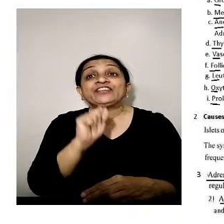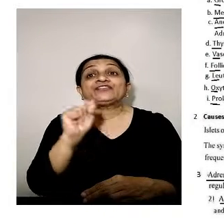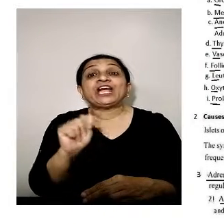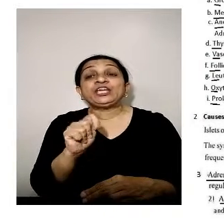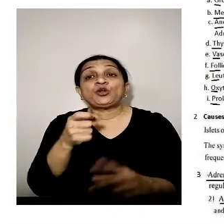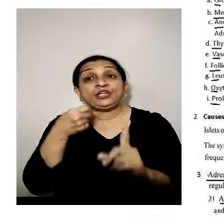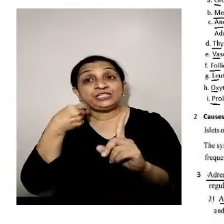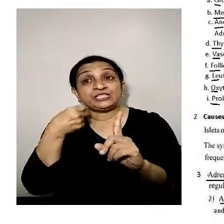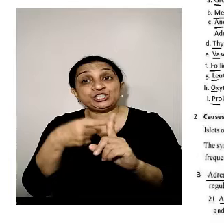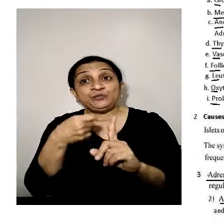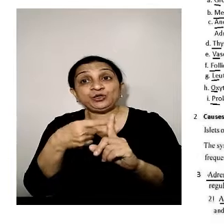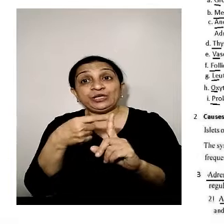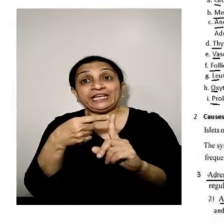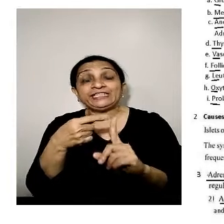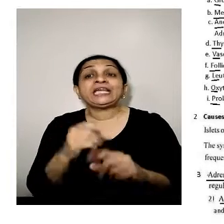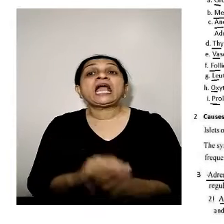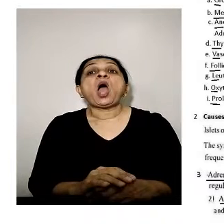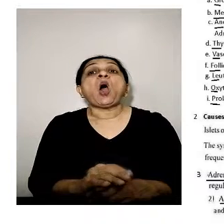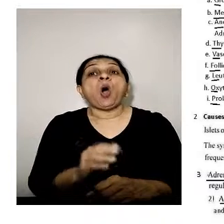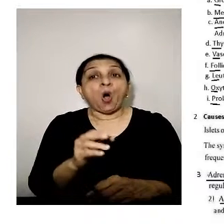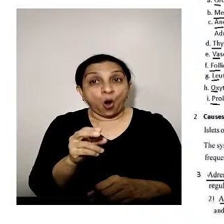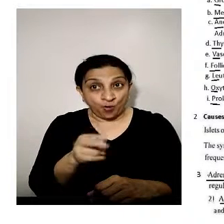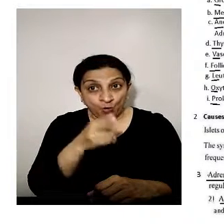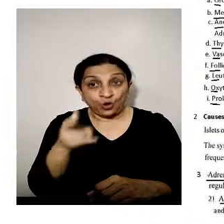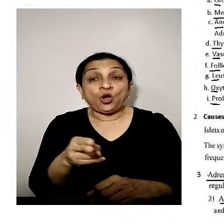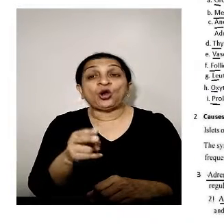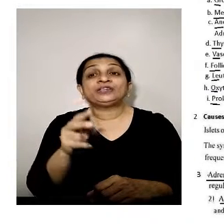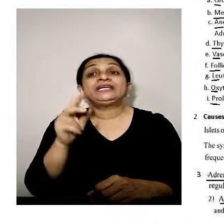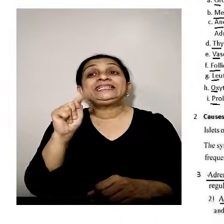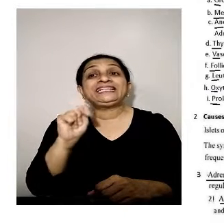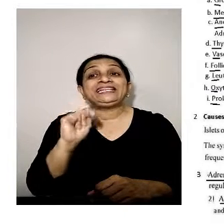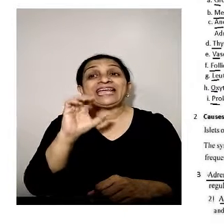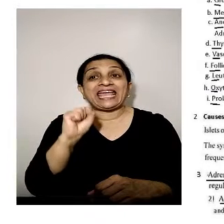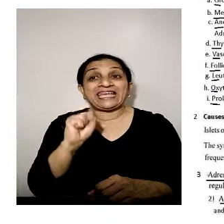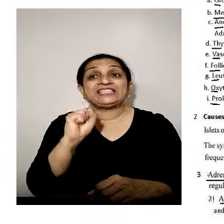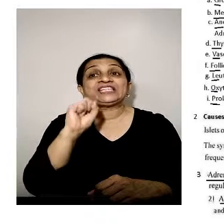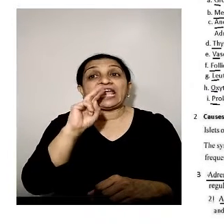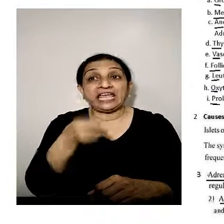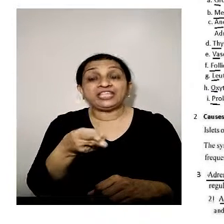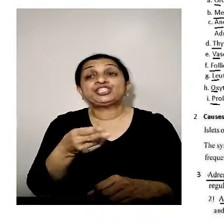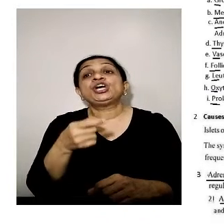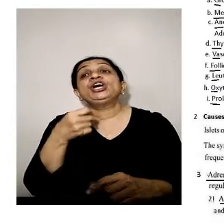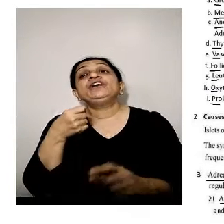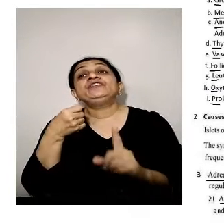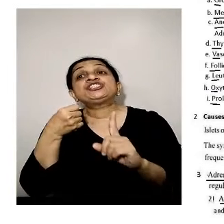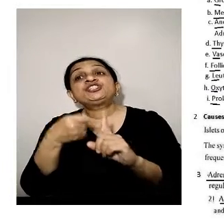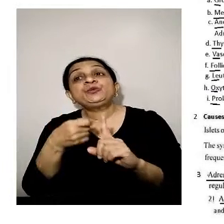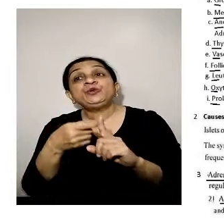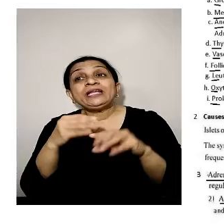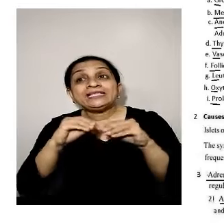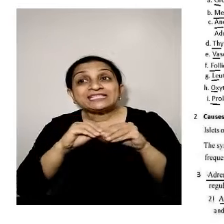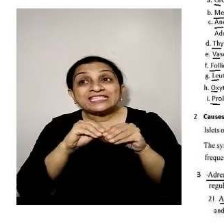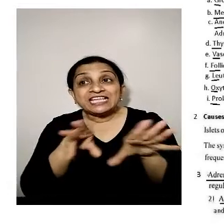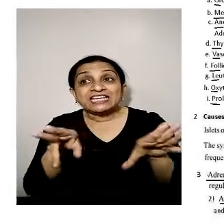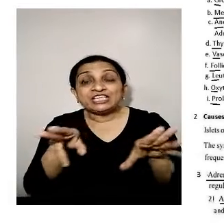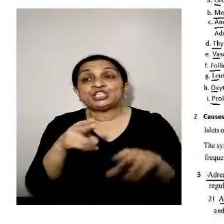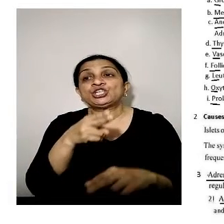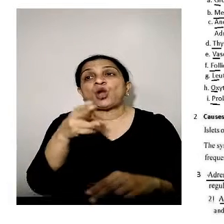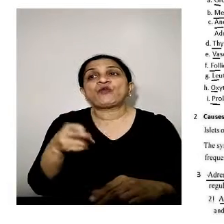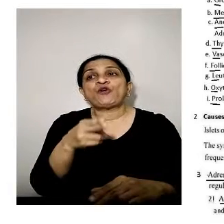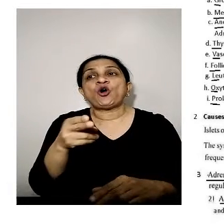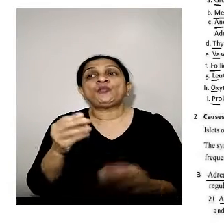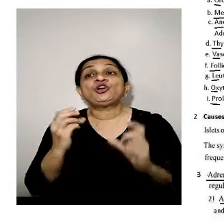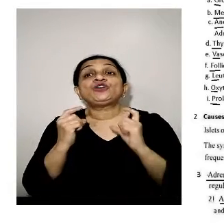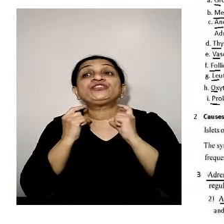have thyroid stimulating hormone or the TSH, which stimulates the